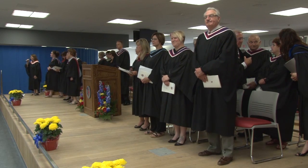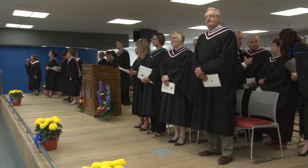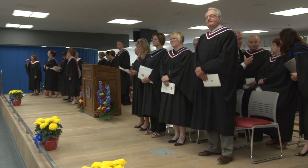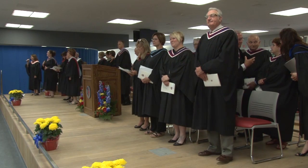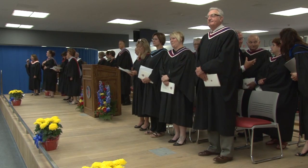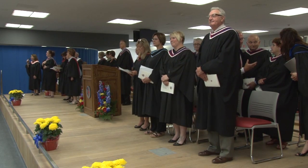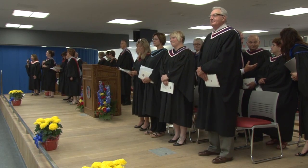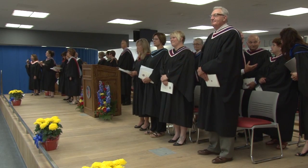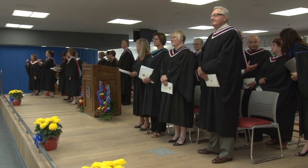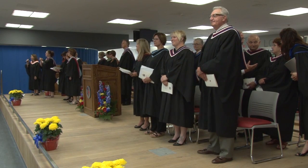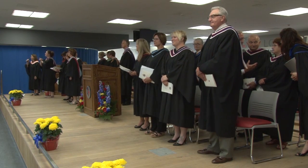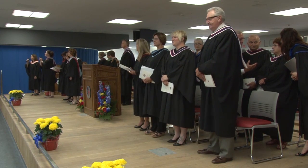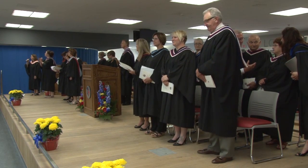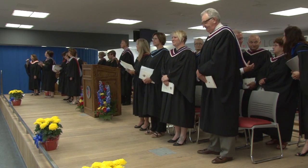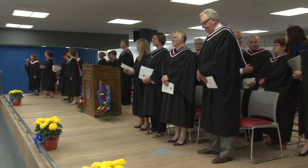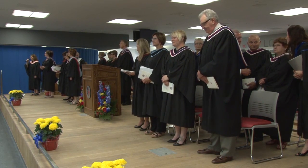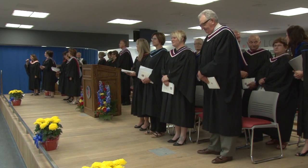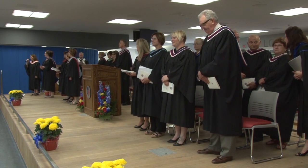Please join me.